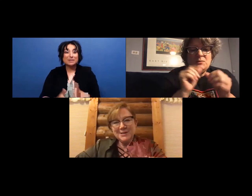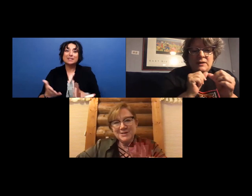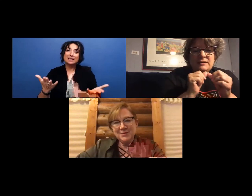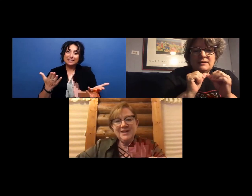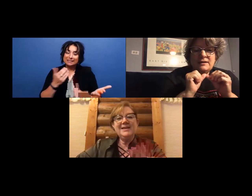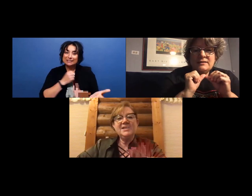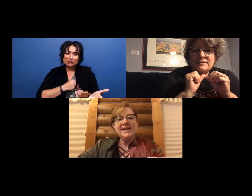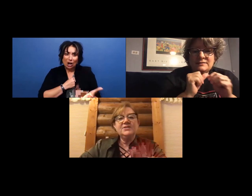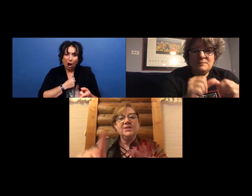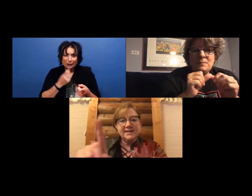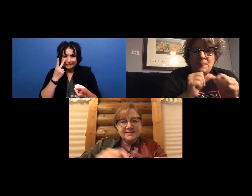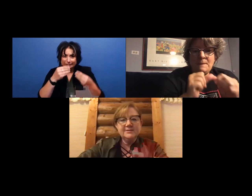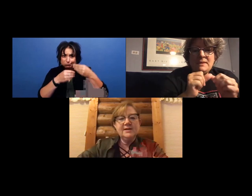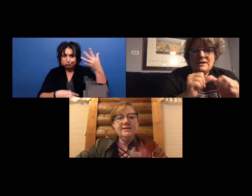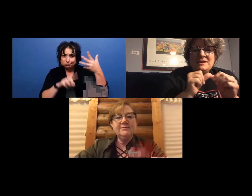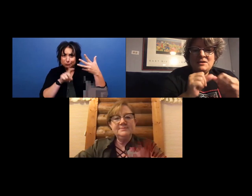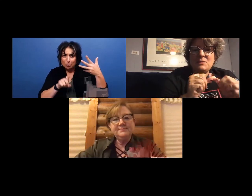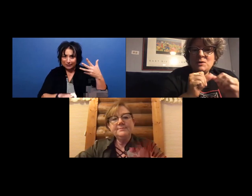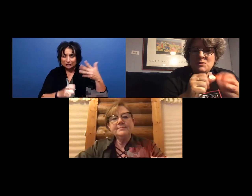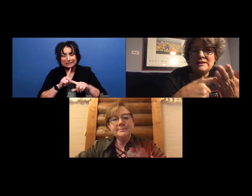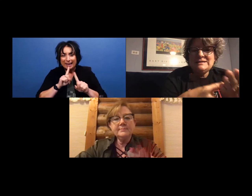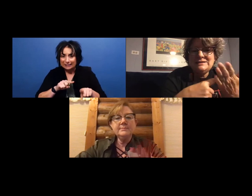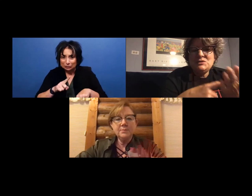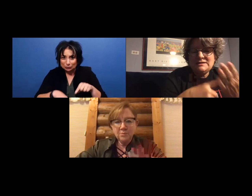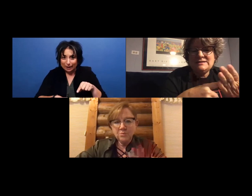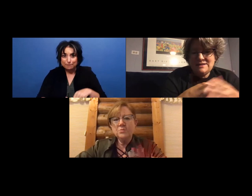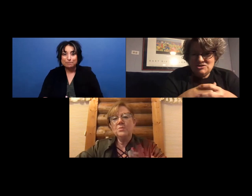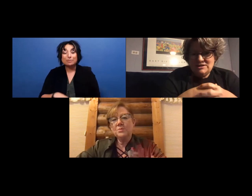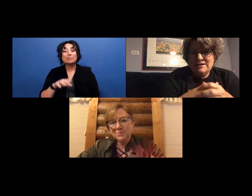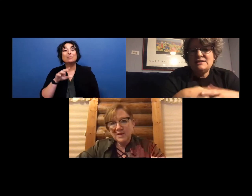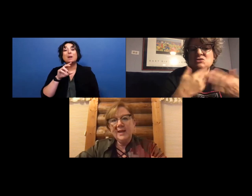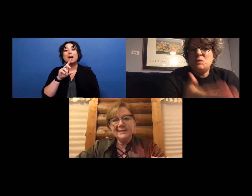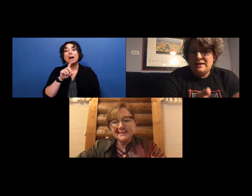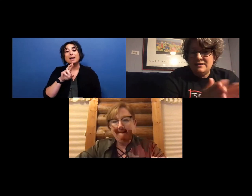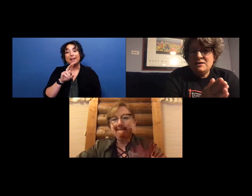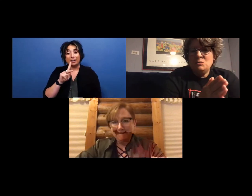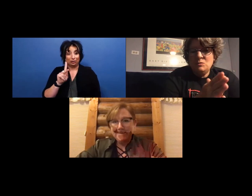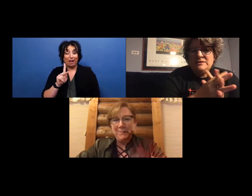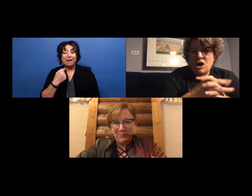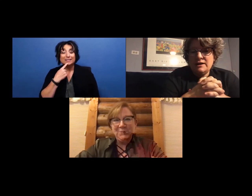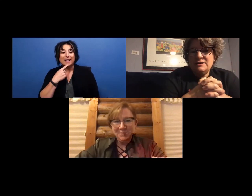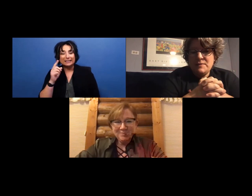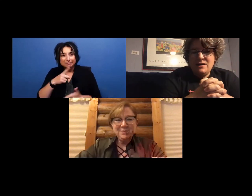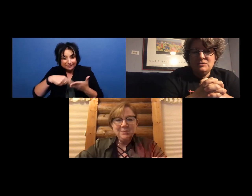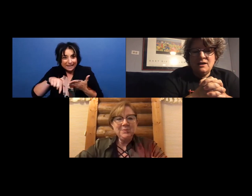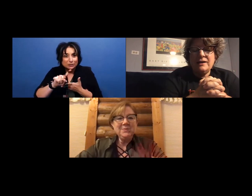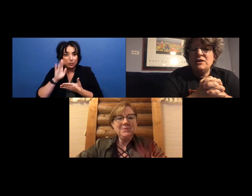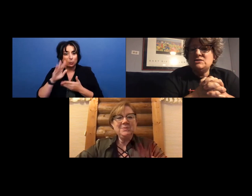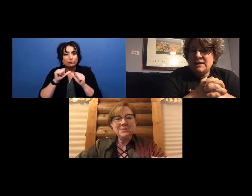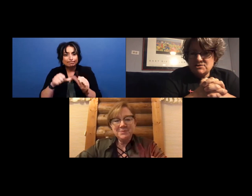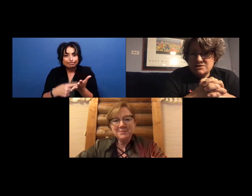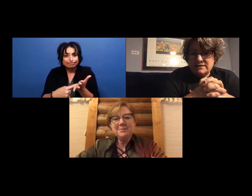the questions that we didn't get answered. Yes, Dr. Knopf? And we will continue this discussion next week. We'll be talking about